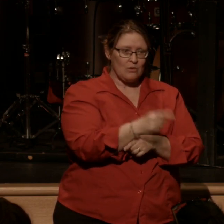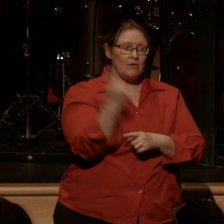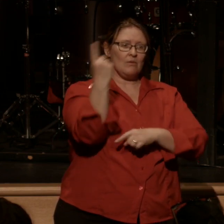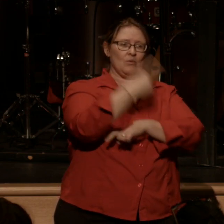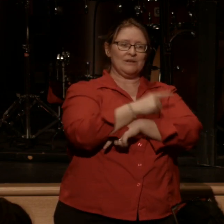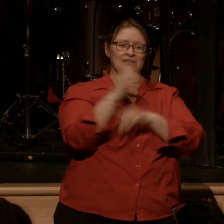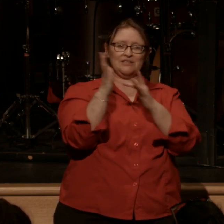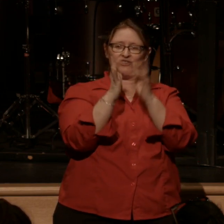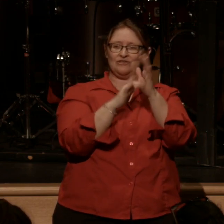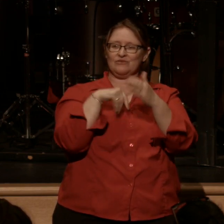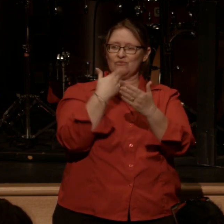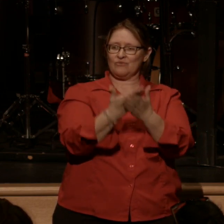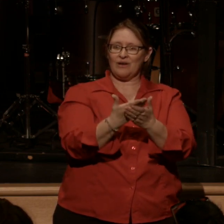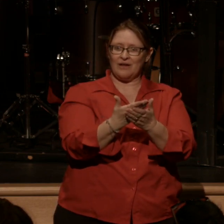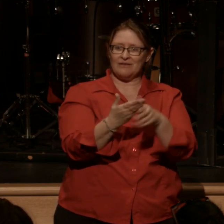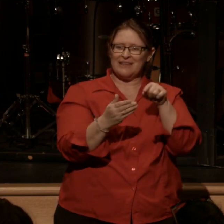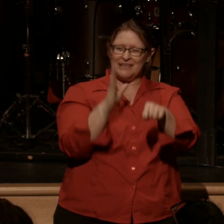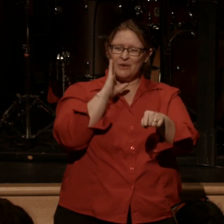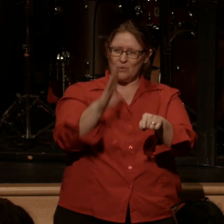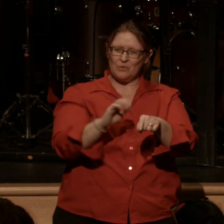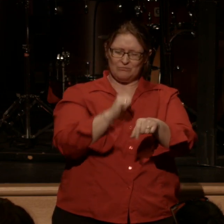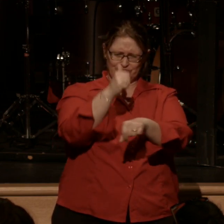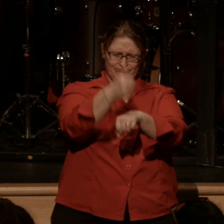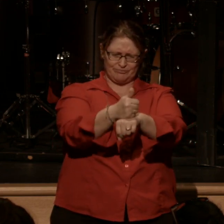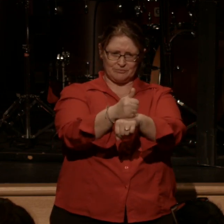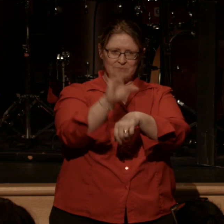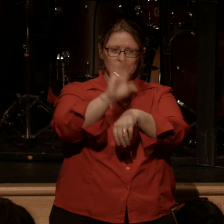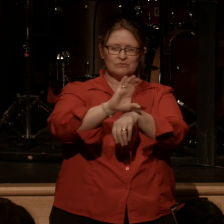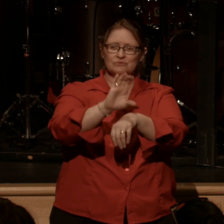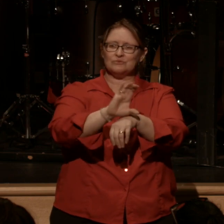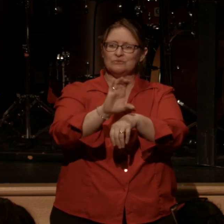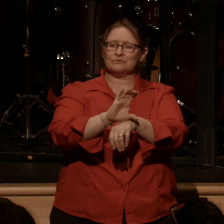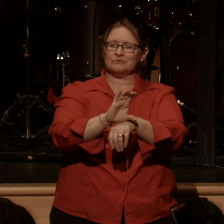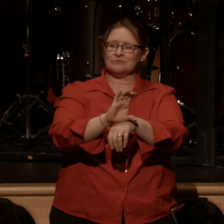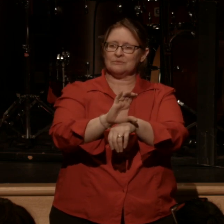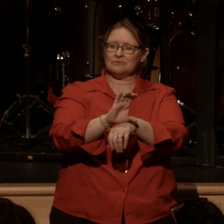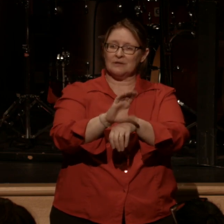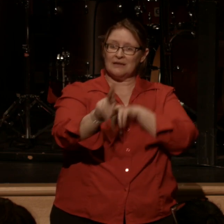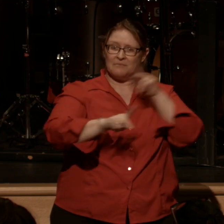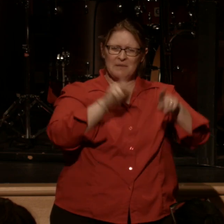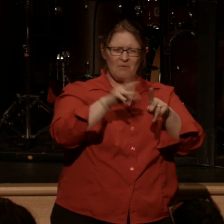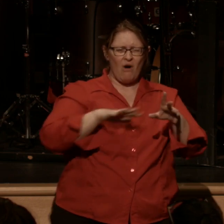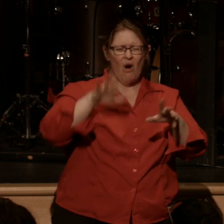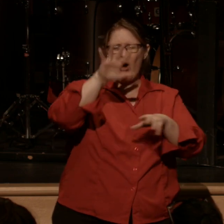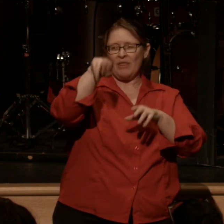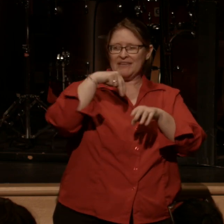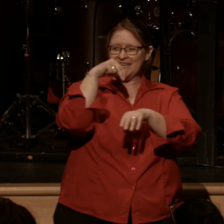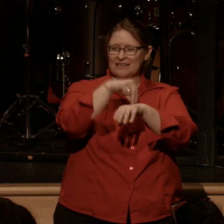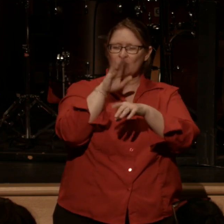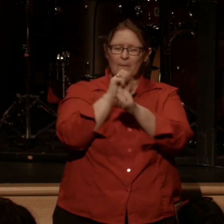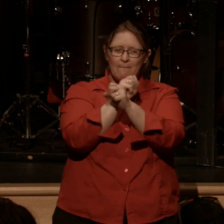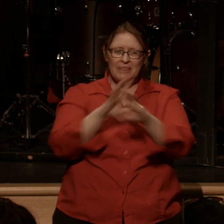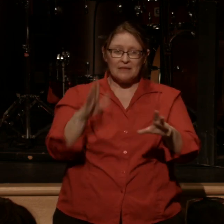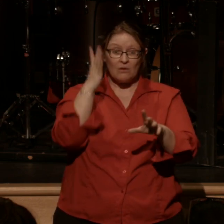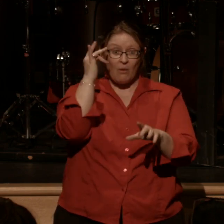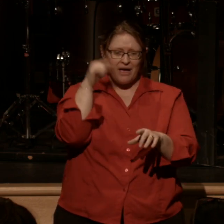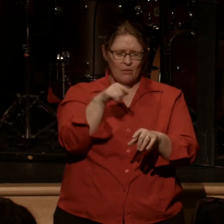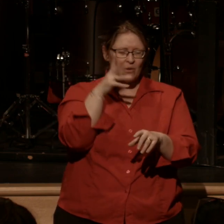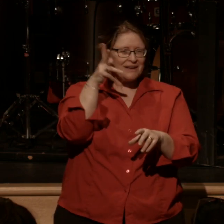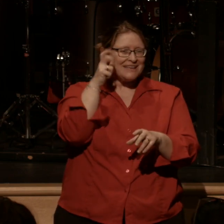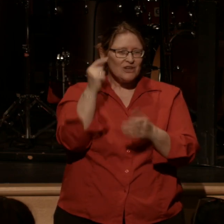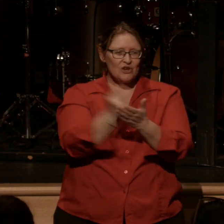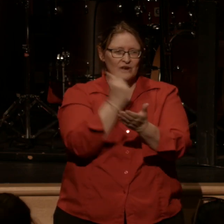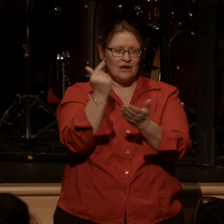comes Jesus, and he will found the church. And people of all nations will be blessed because they will hear